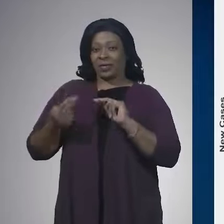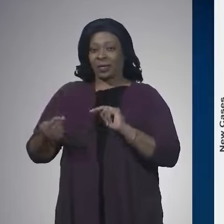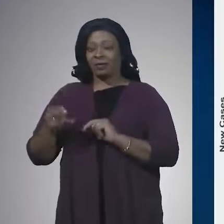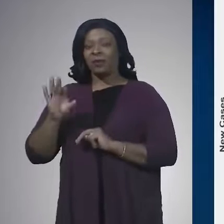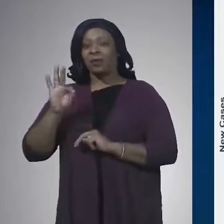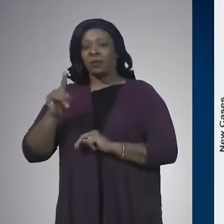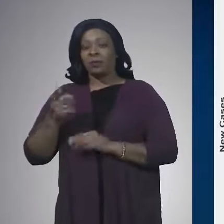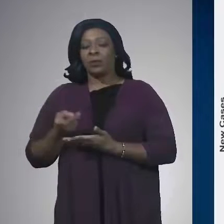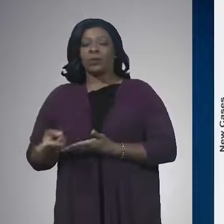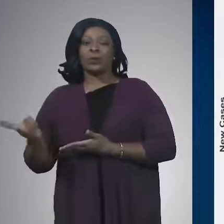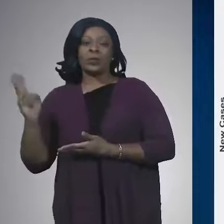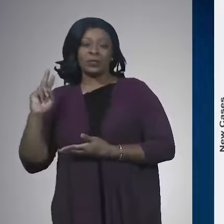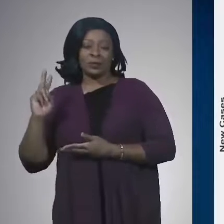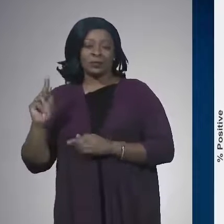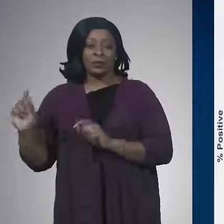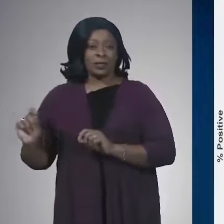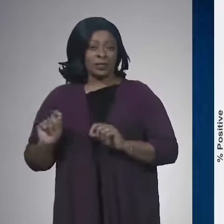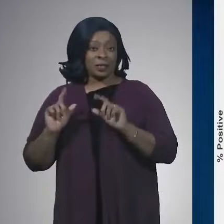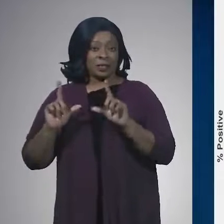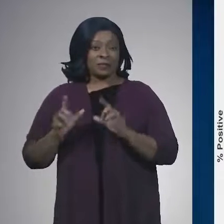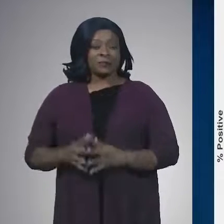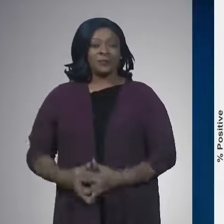2 weeks ago. Next slide.